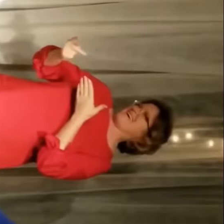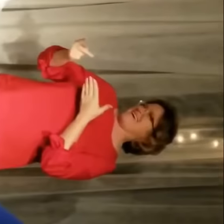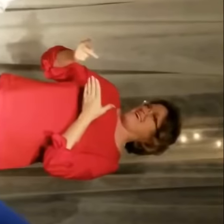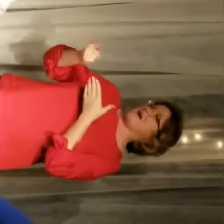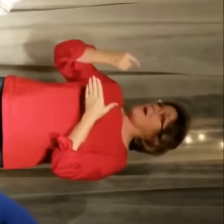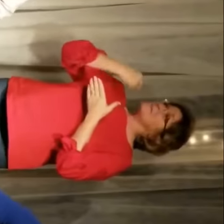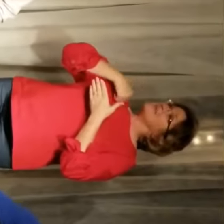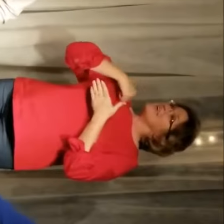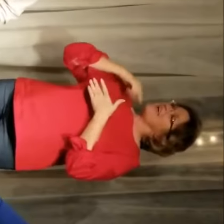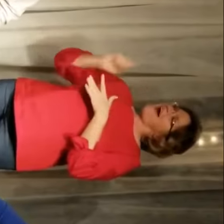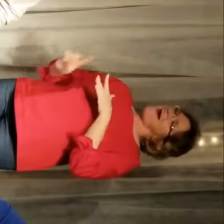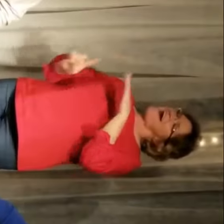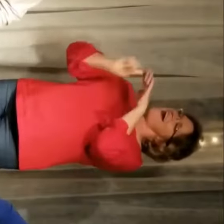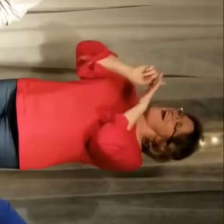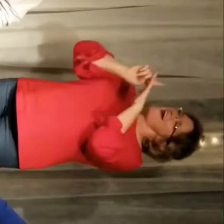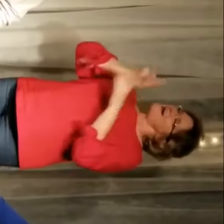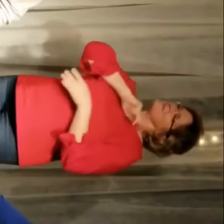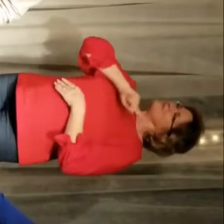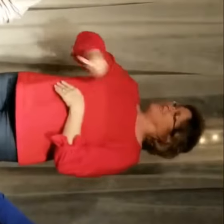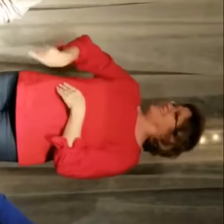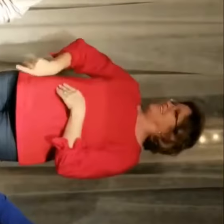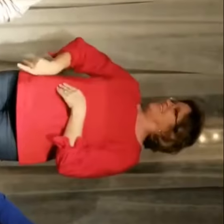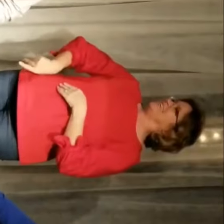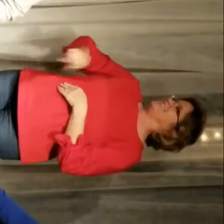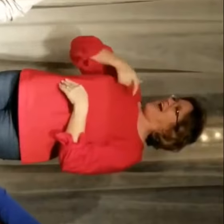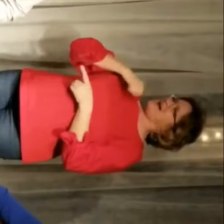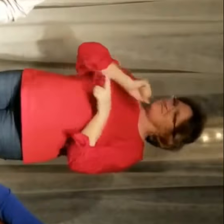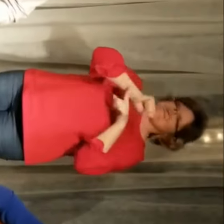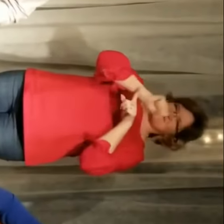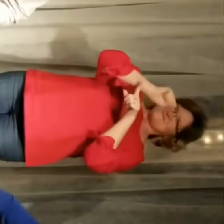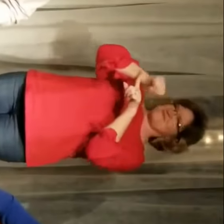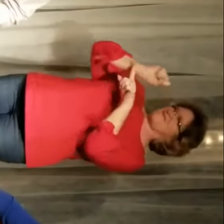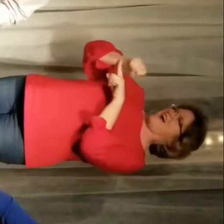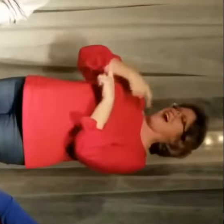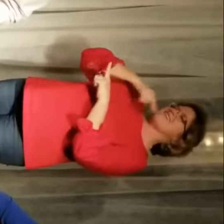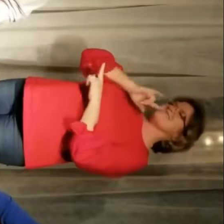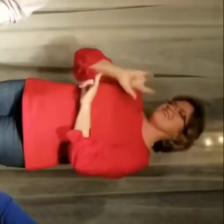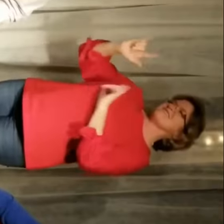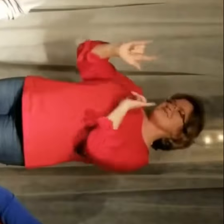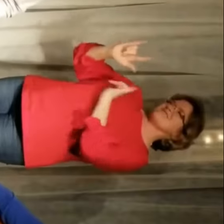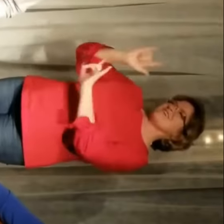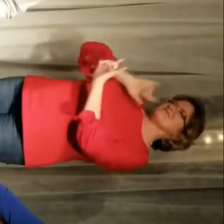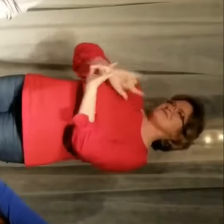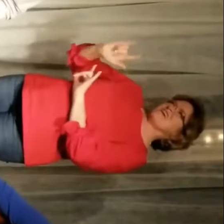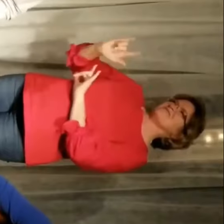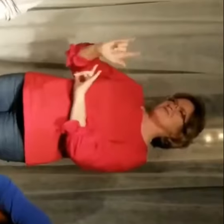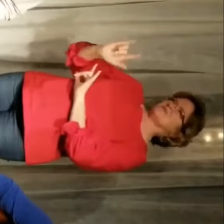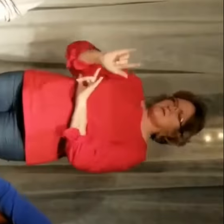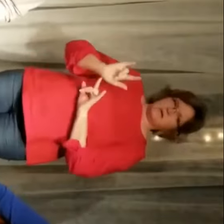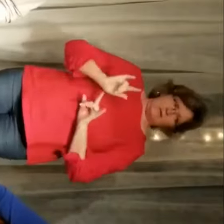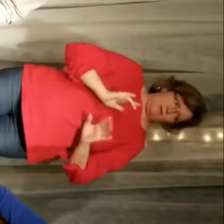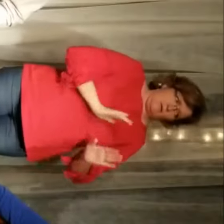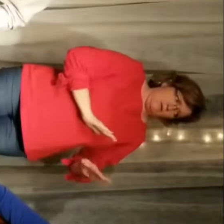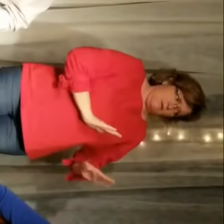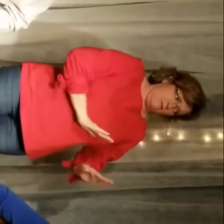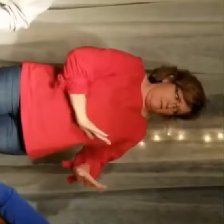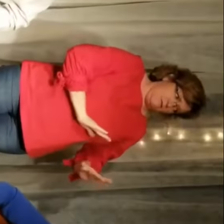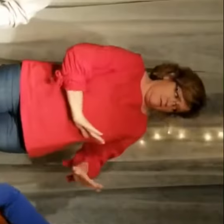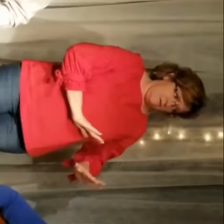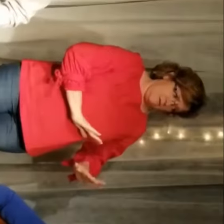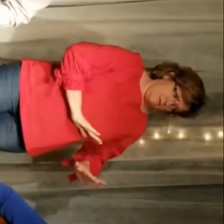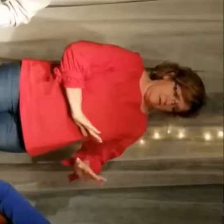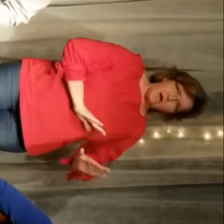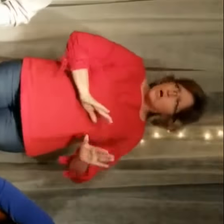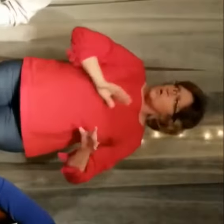heart. Then your prince came and knocked them off their steed. I love you, love you. Whoa, damn boy. What, you